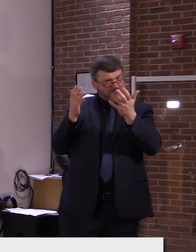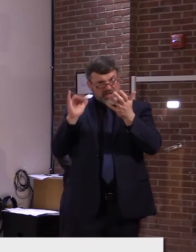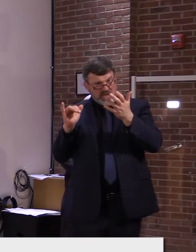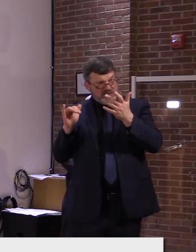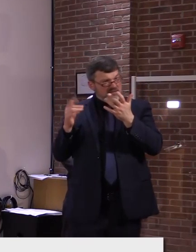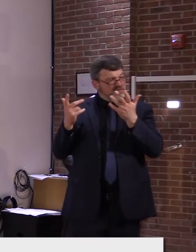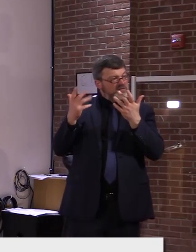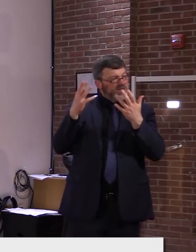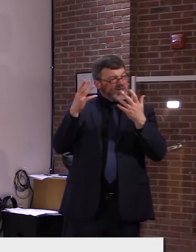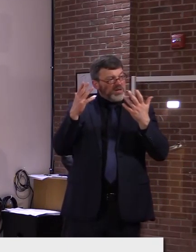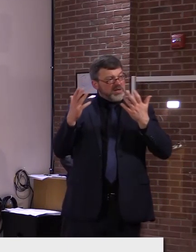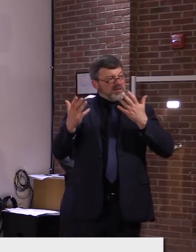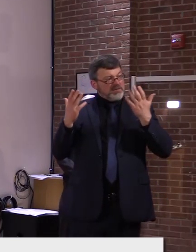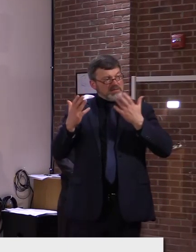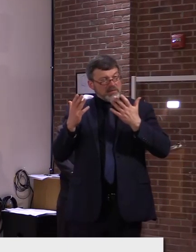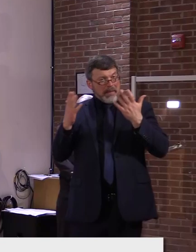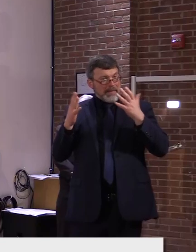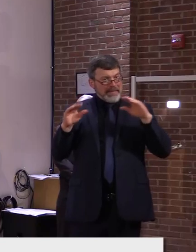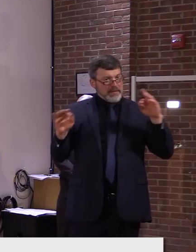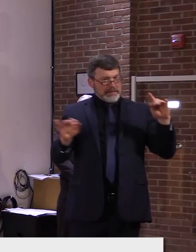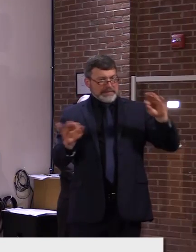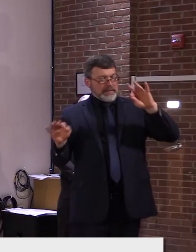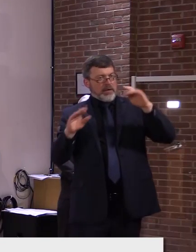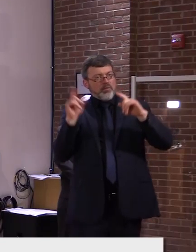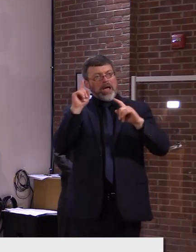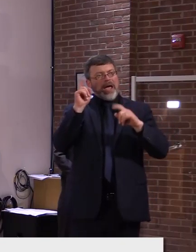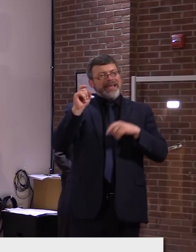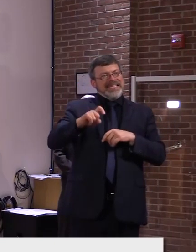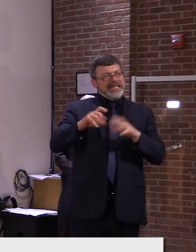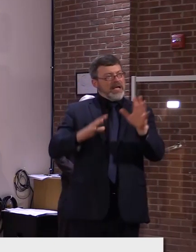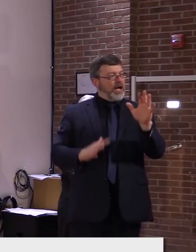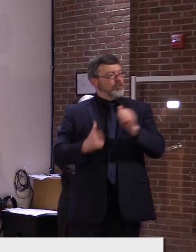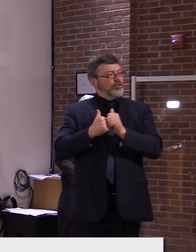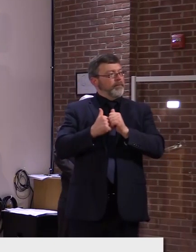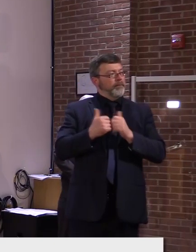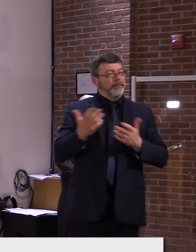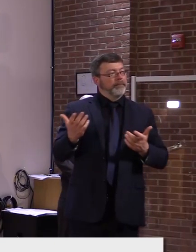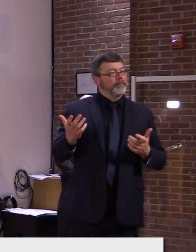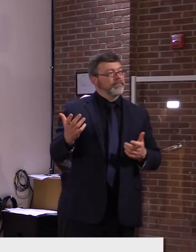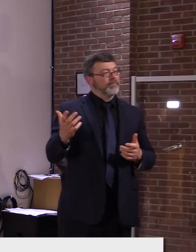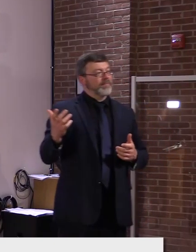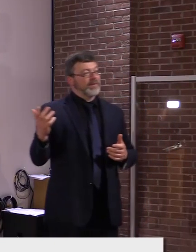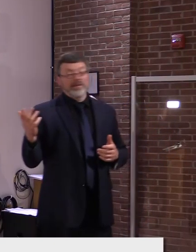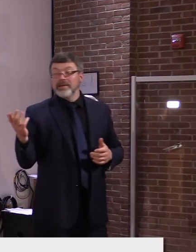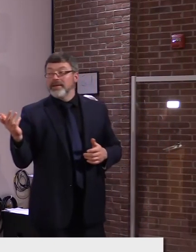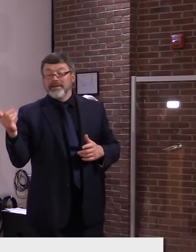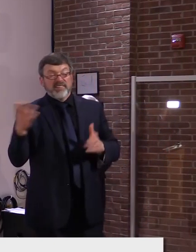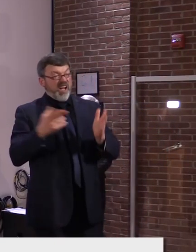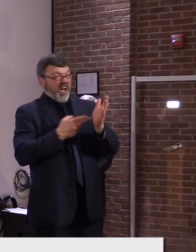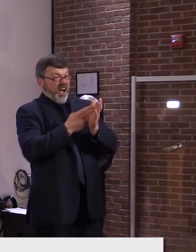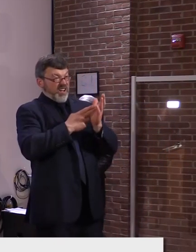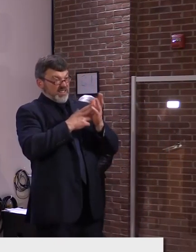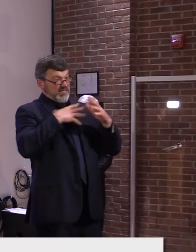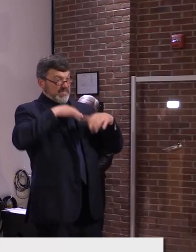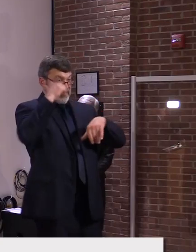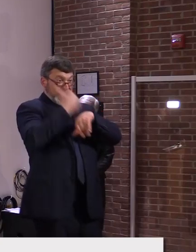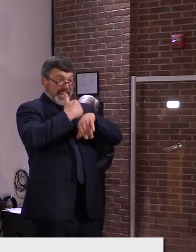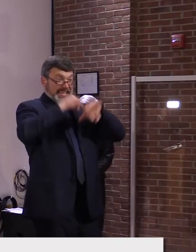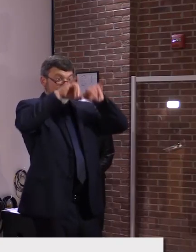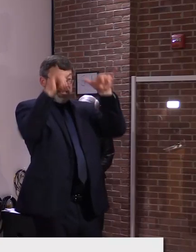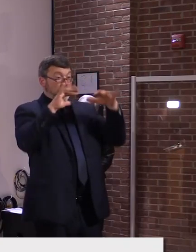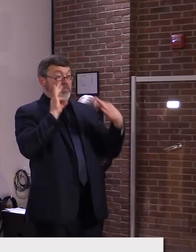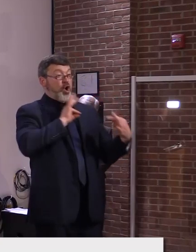across the country either. We're one of the better performing states, if not the best performing states. And we have other states